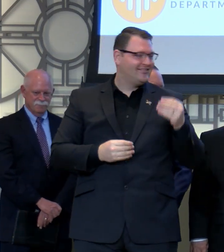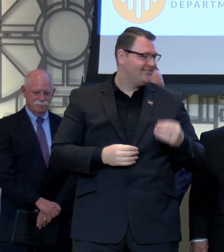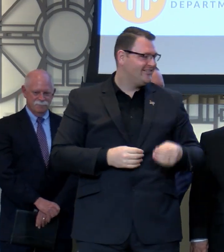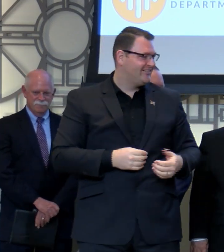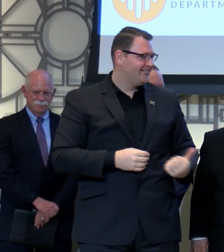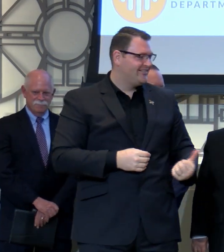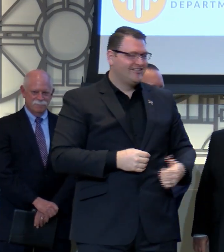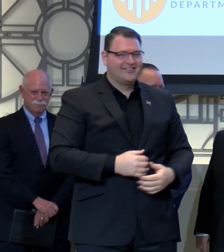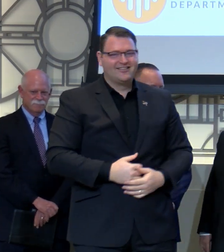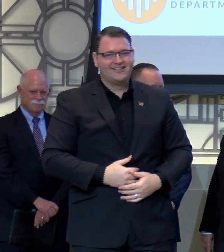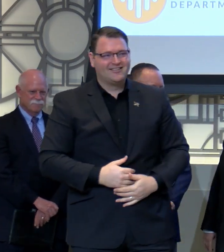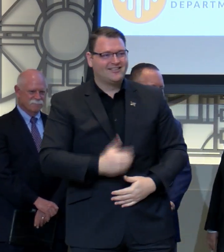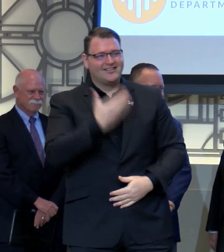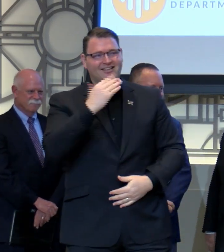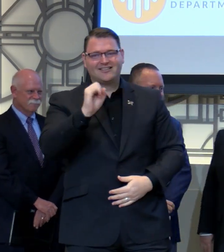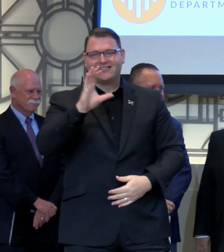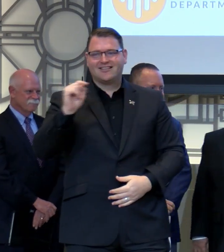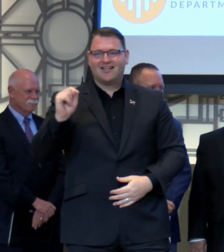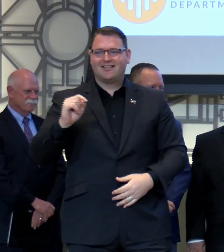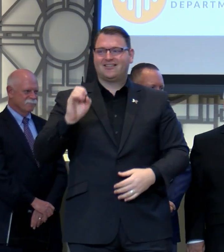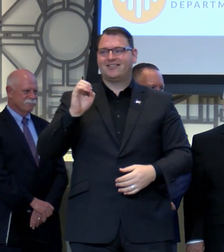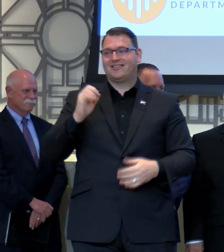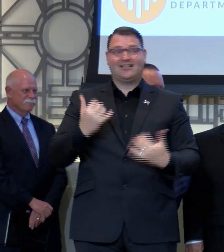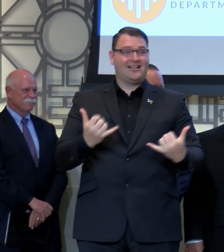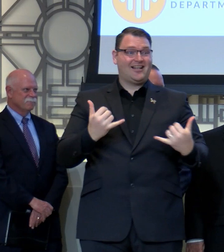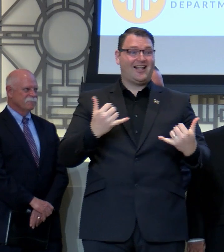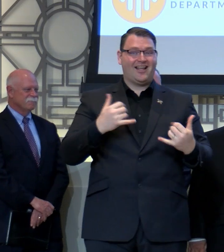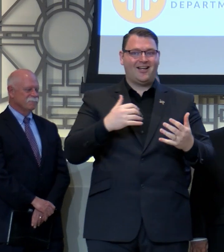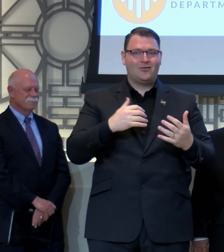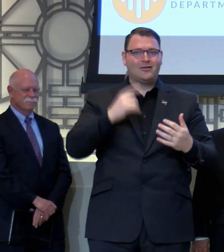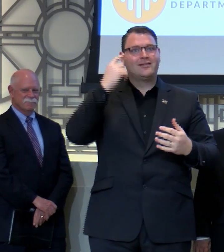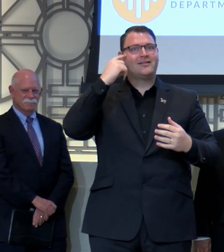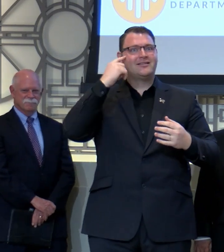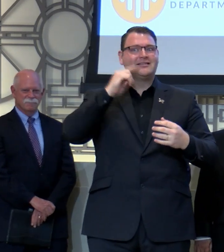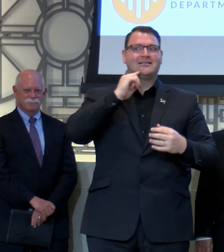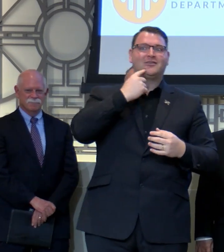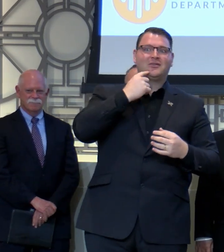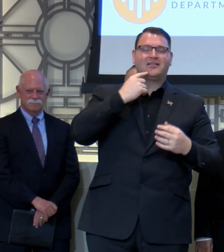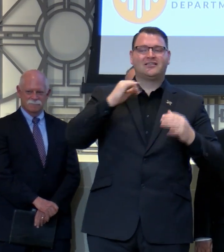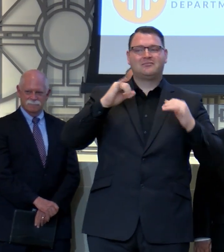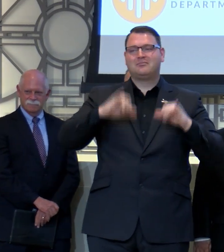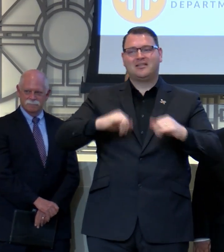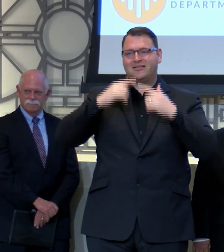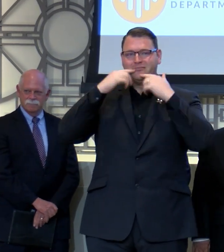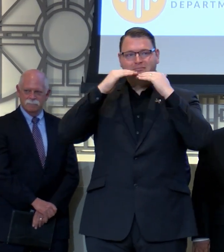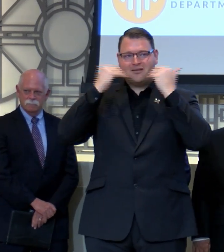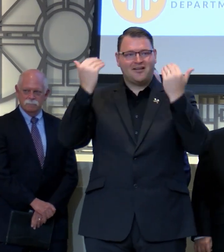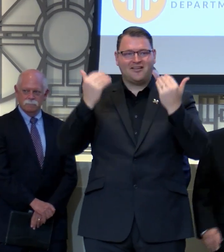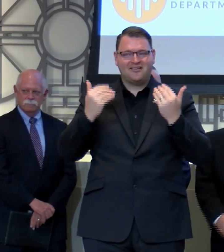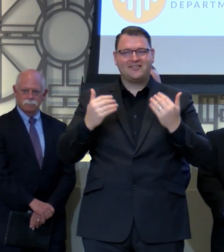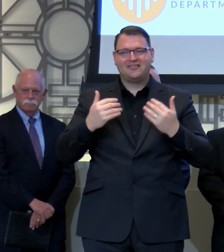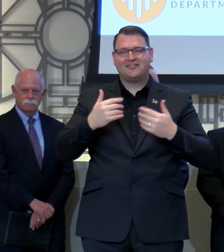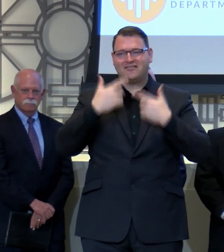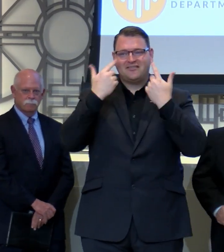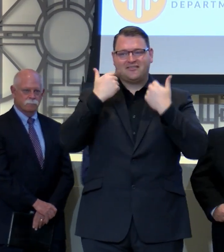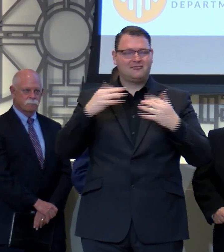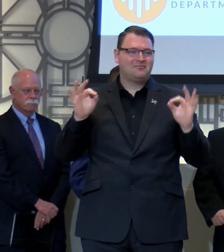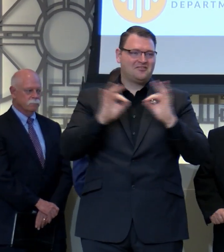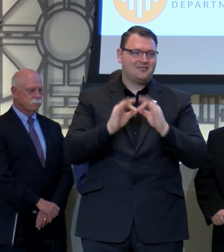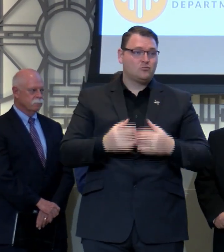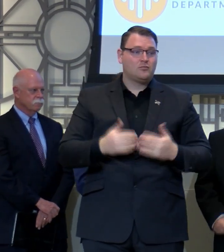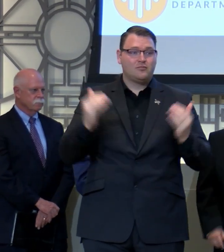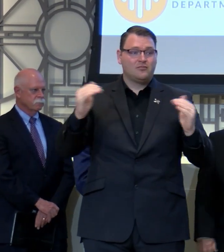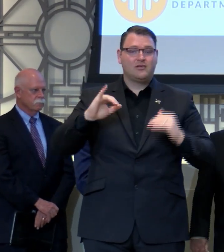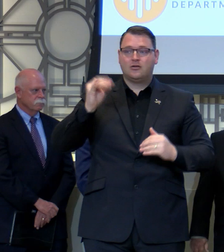it. Thanks, Scott. Even in these moments, we got to be able to smile as we work our way through it, okay? The next speaker